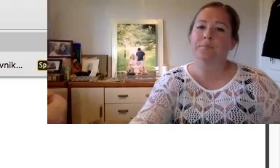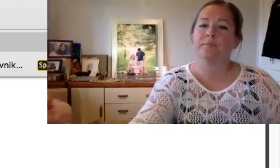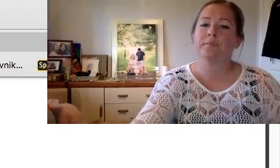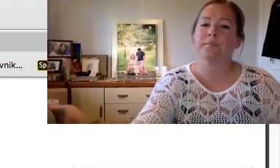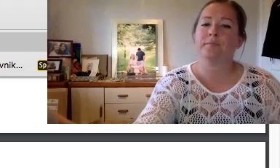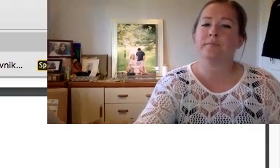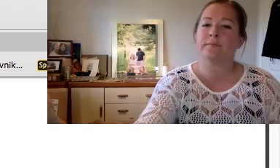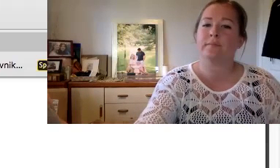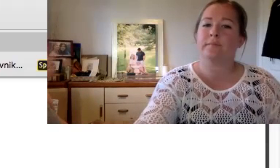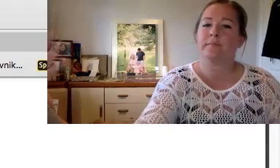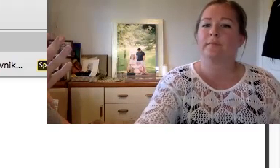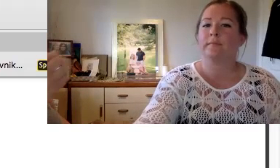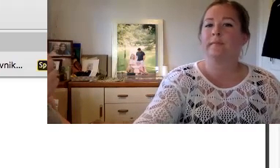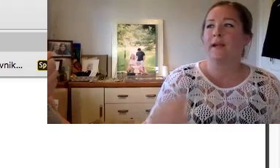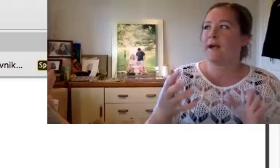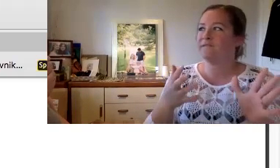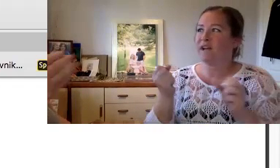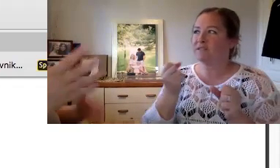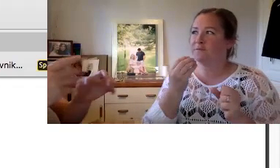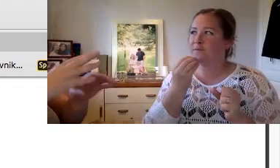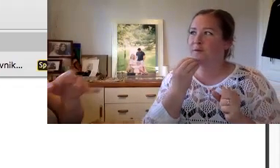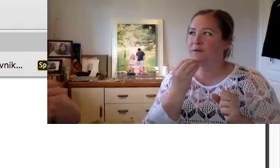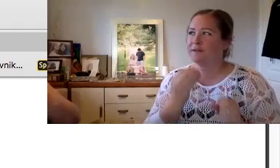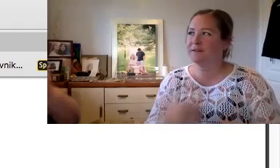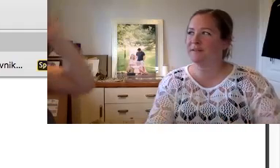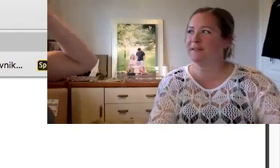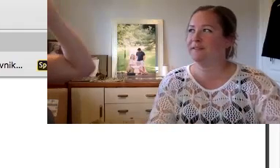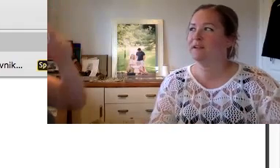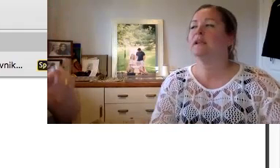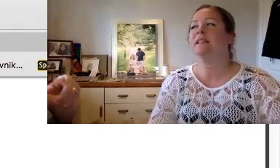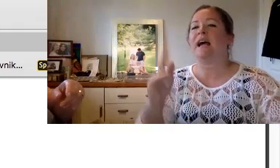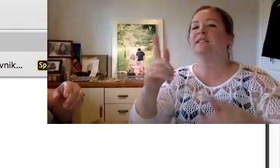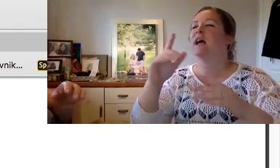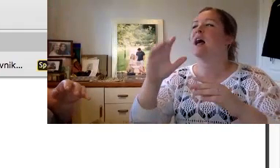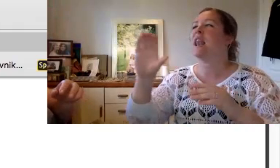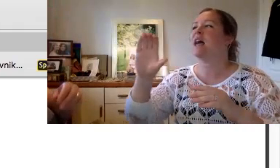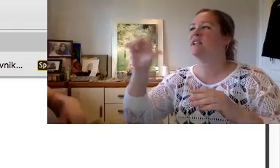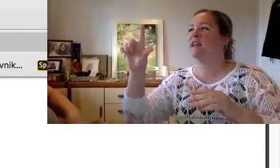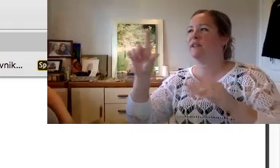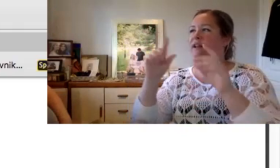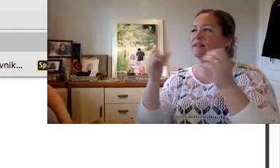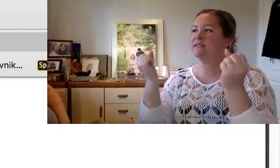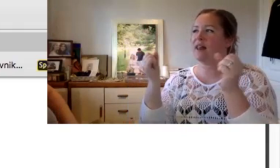language. That's just one example. But again, that's more advanced when we start talking.